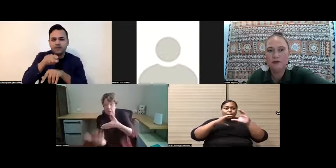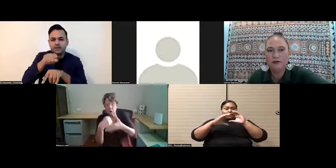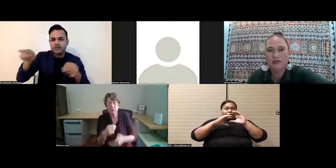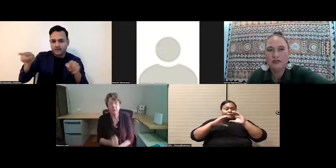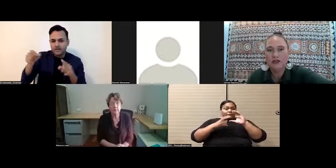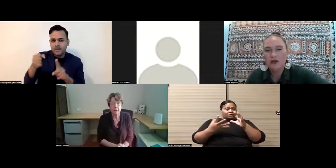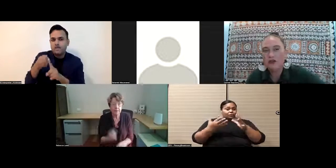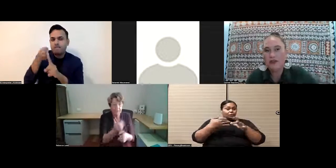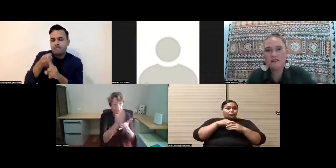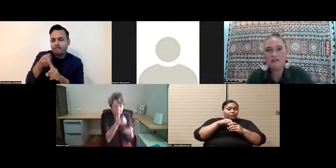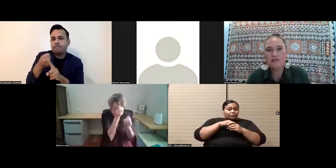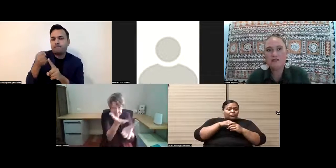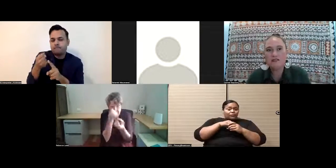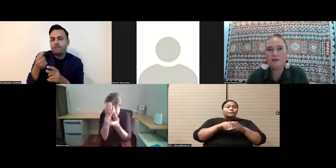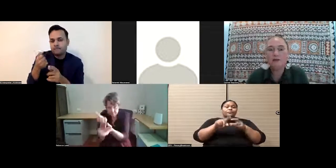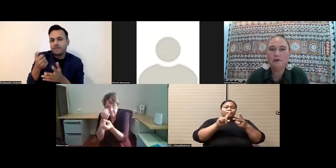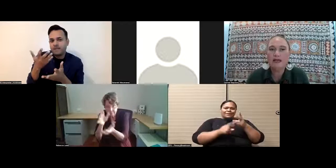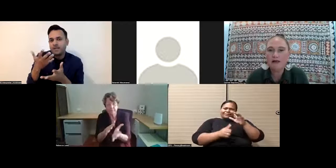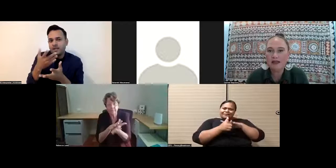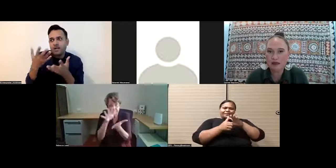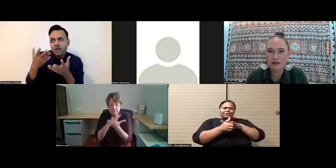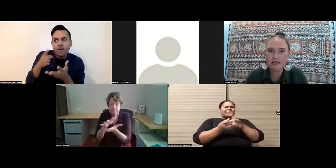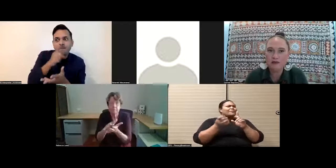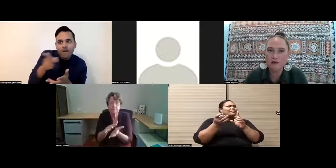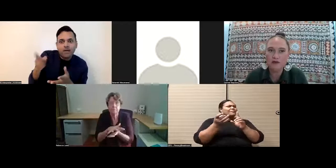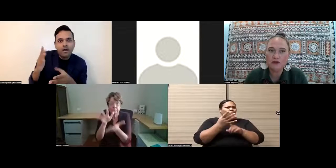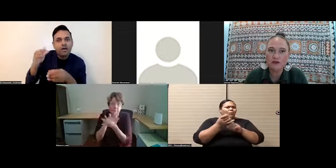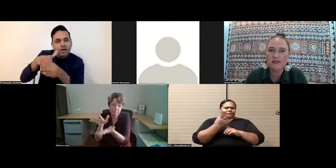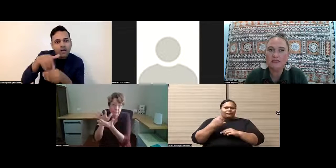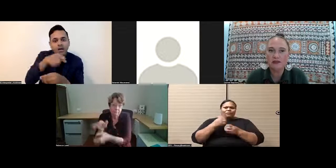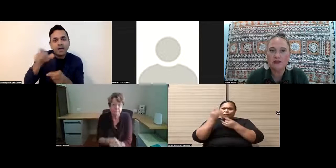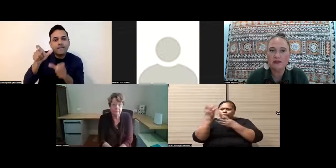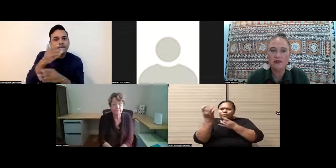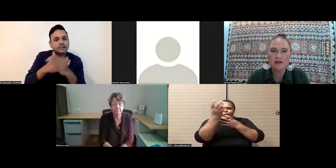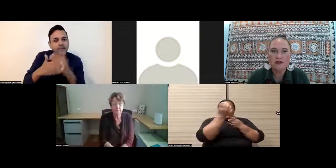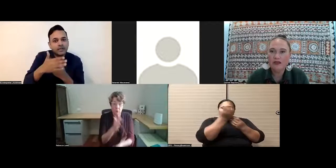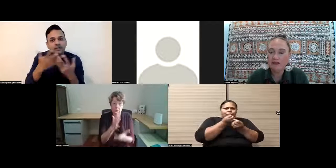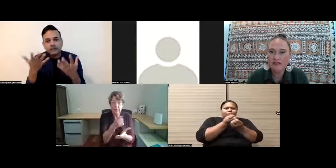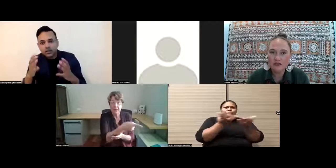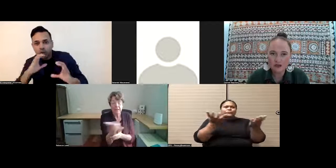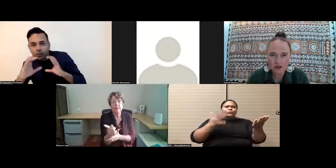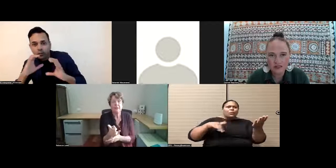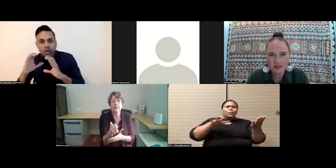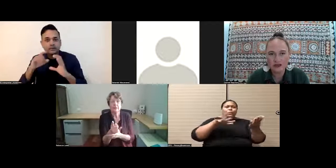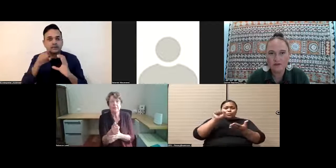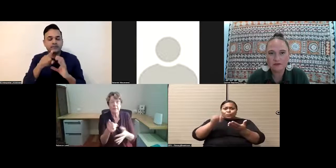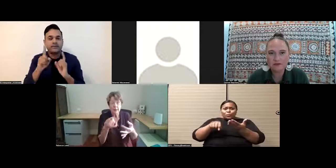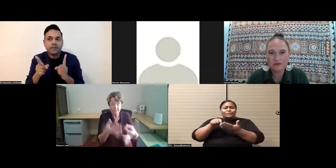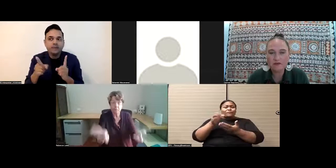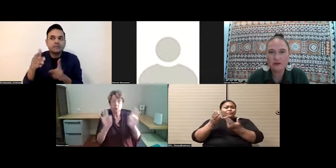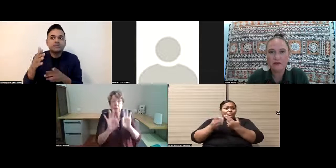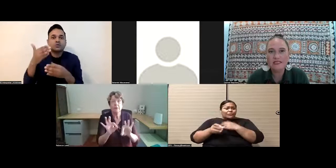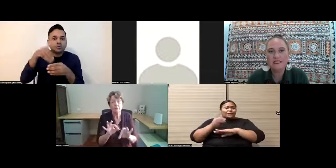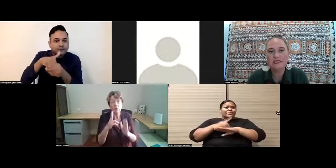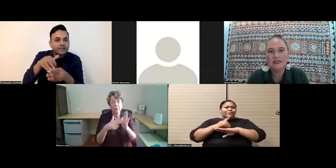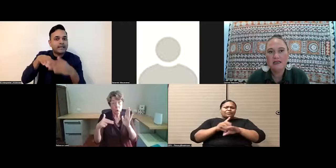informed. The rights of disabled people are a priority for the New Zealand government. We have a strong history